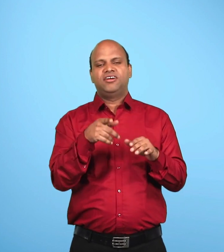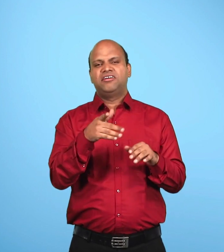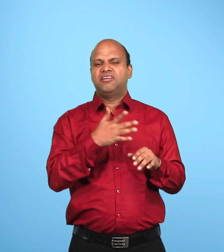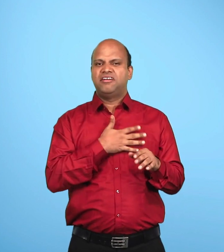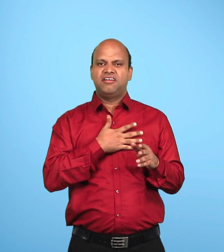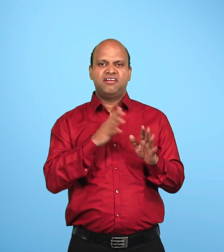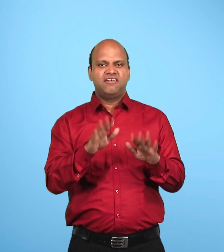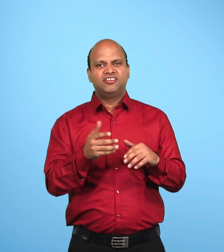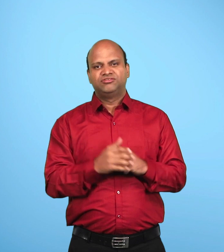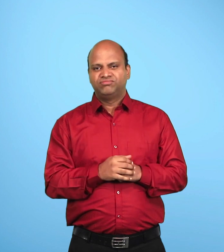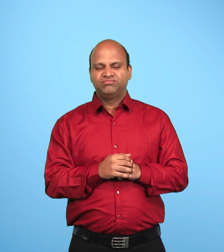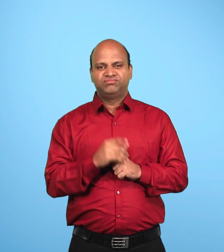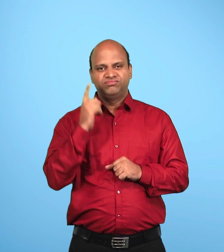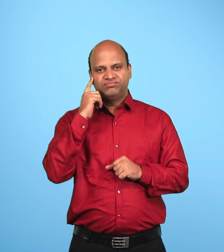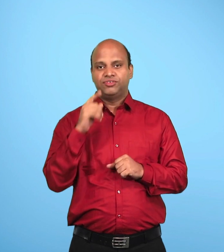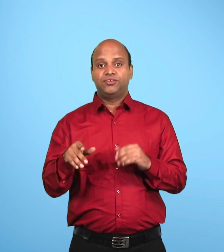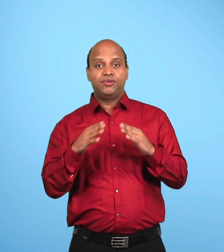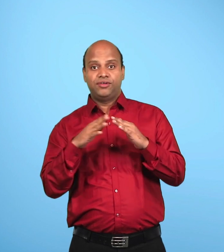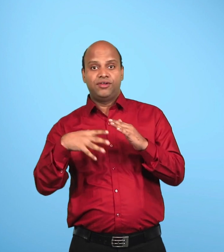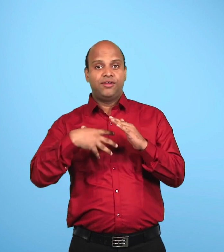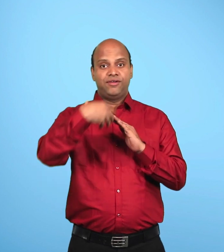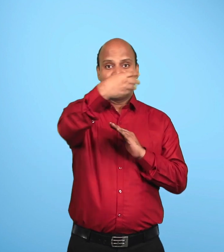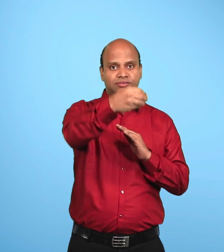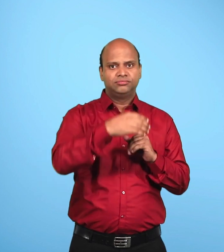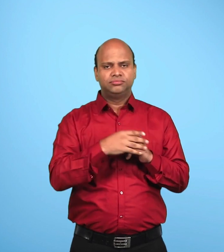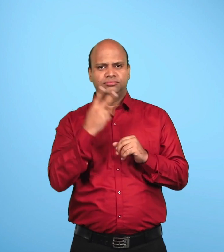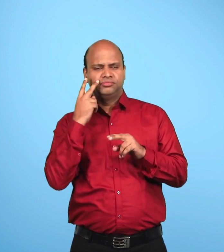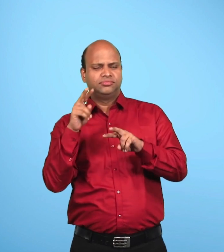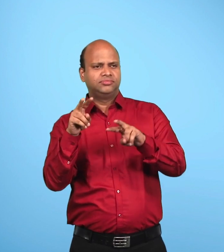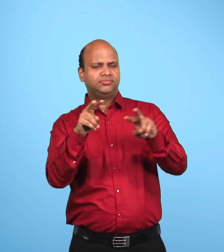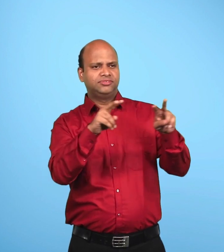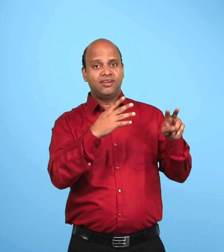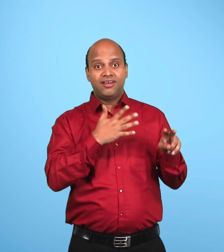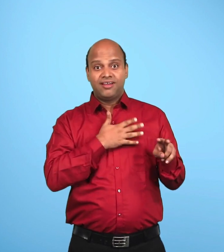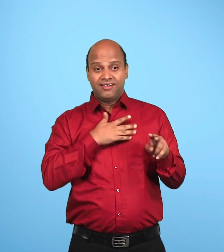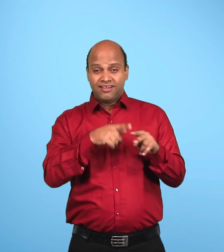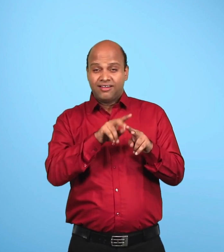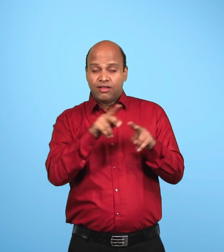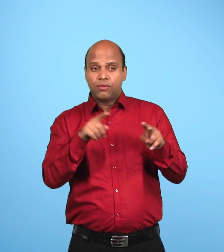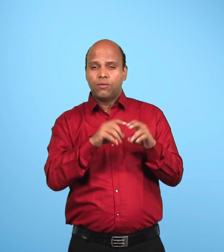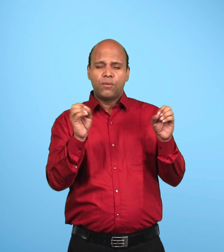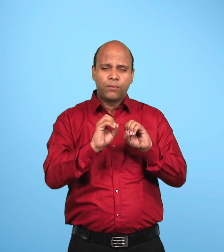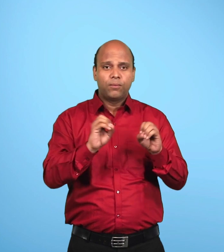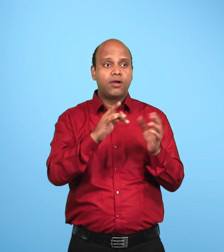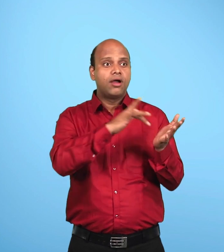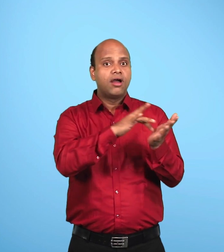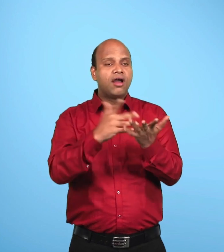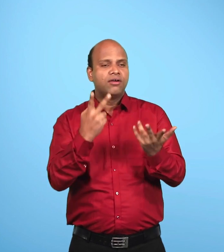But he found one tiny spider in the cupboard. Outside the home too, there did not seem to be any place